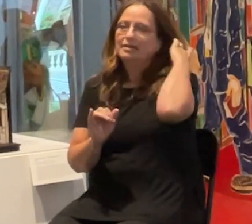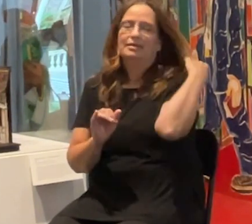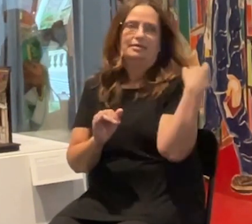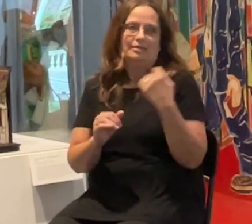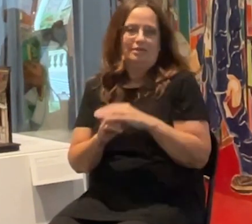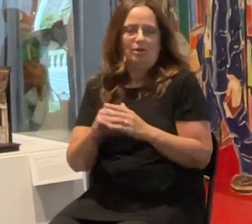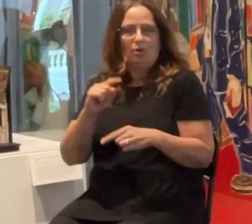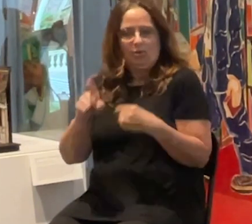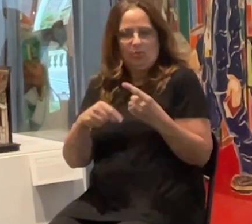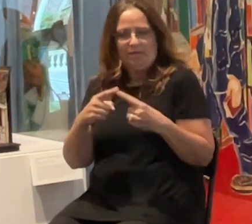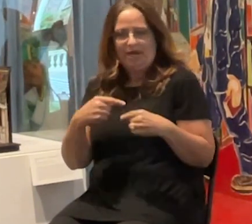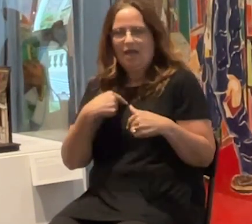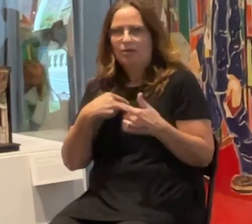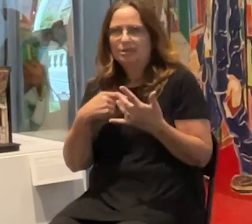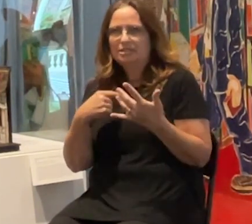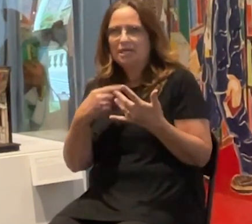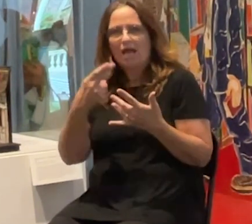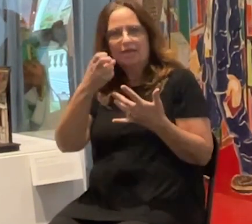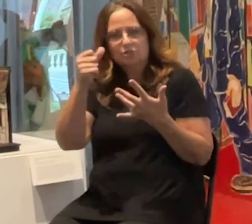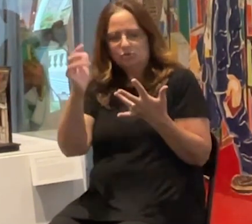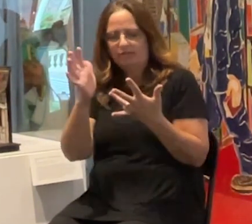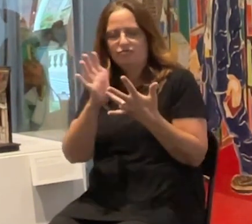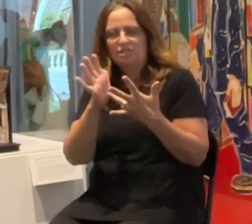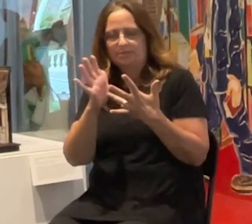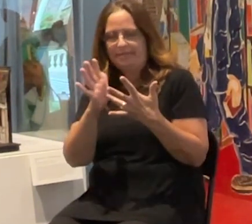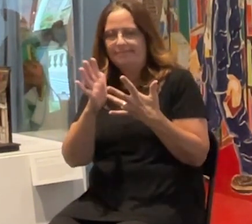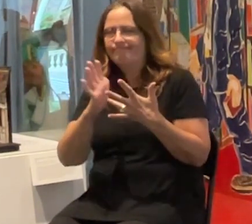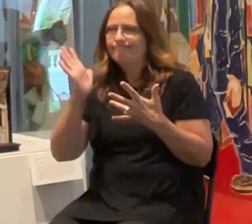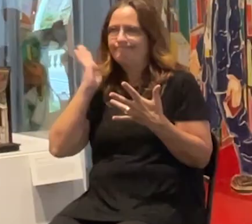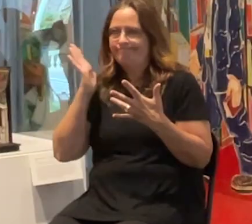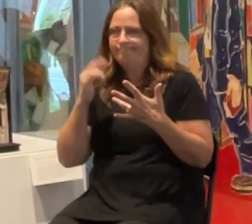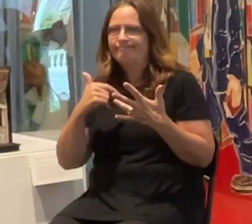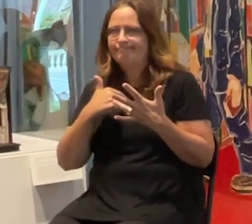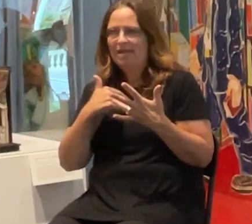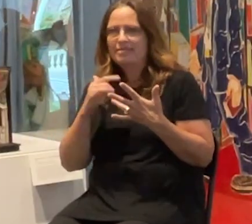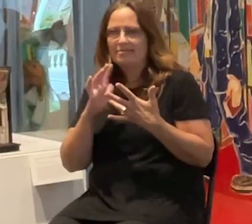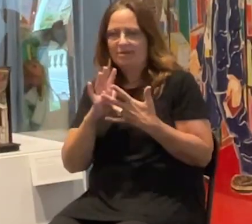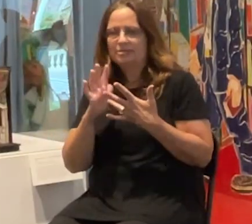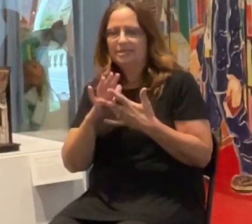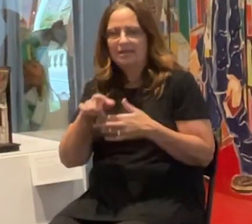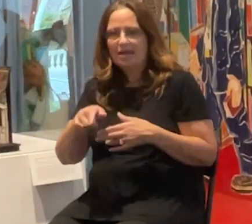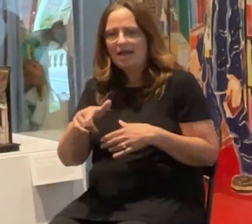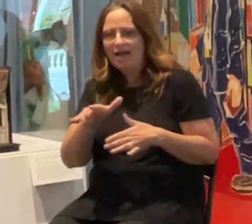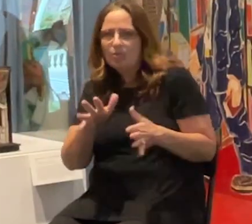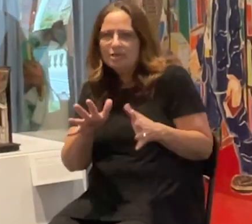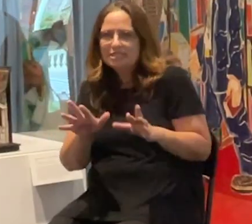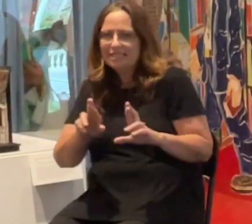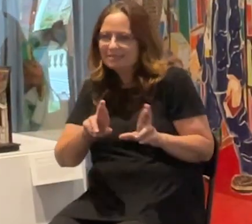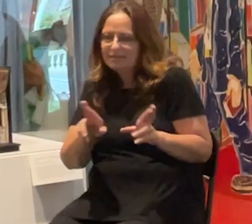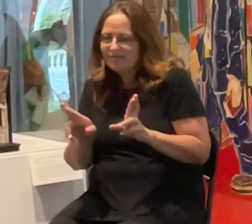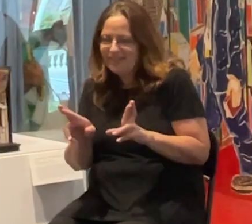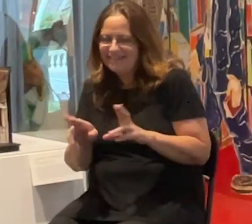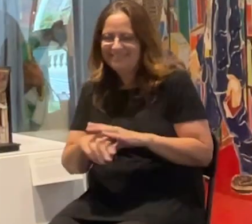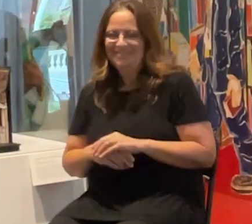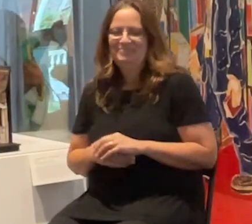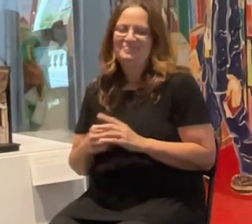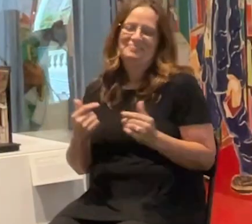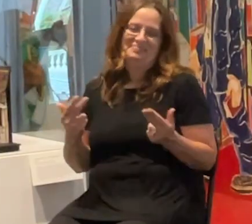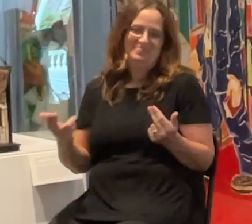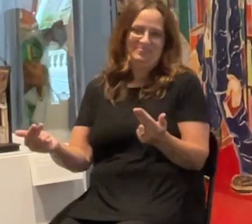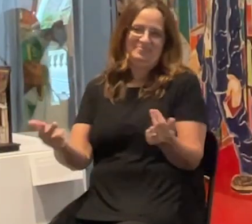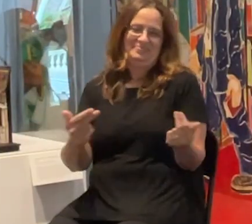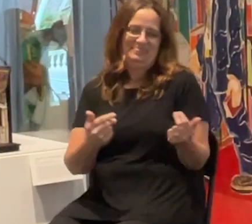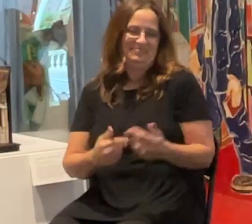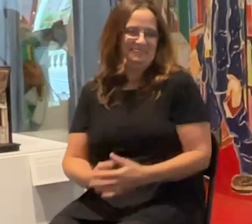this would have been when I was a freshman or so in high school. So I wasn't quite ready. Okay.